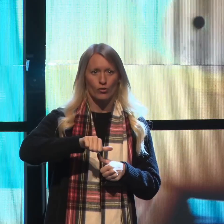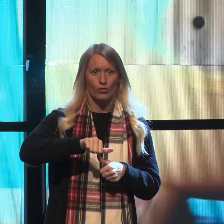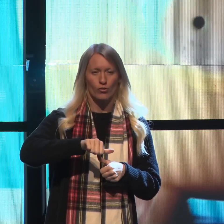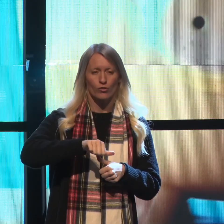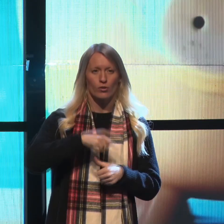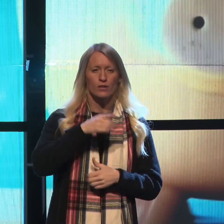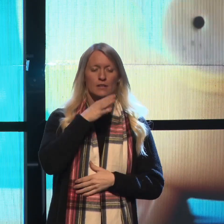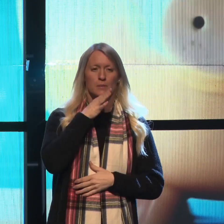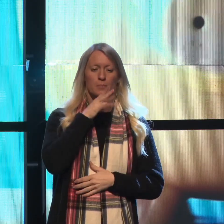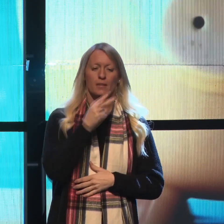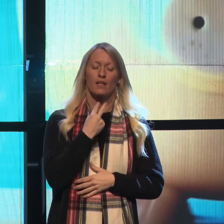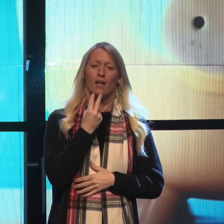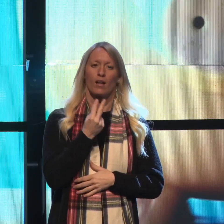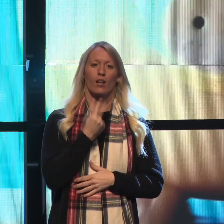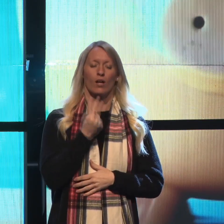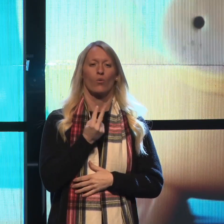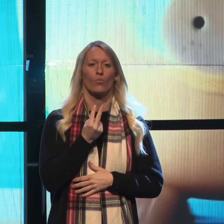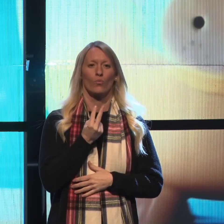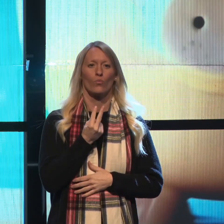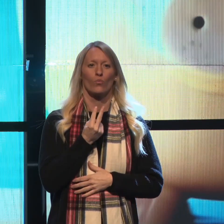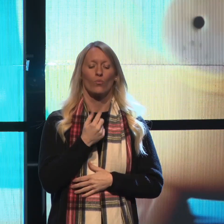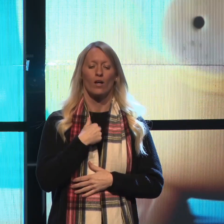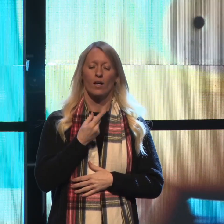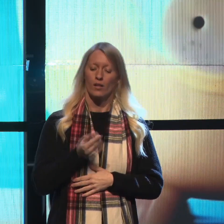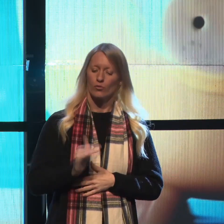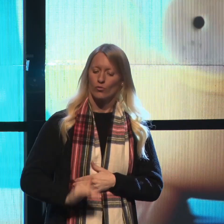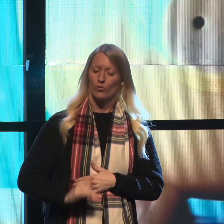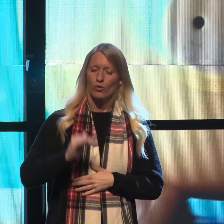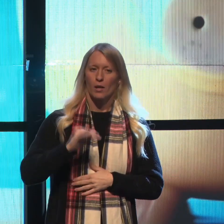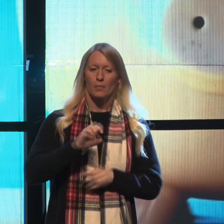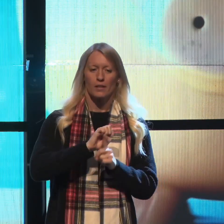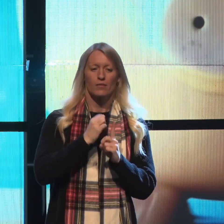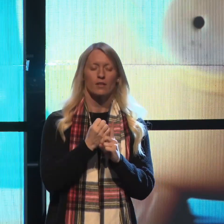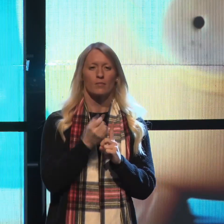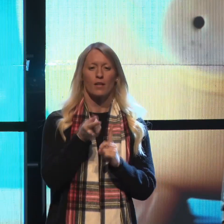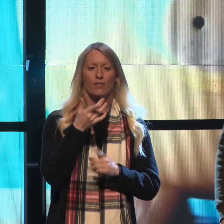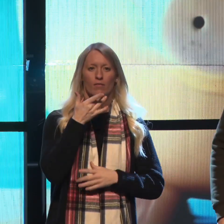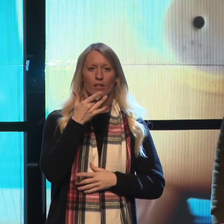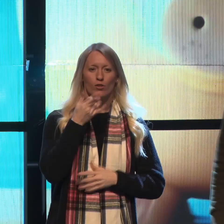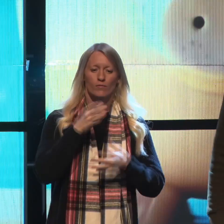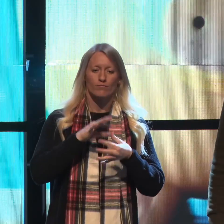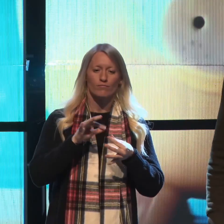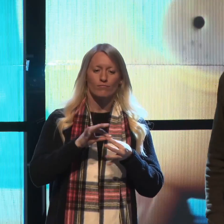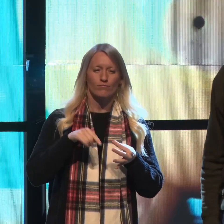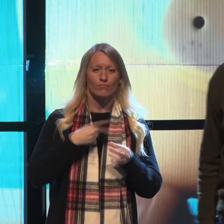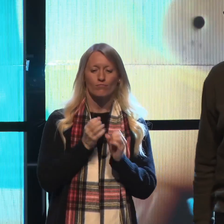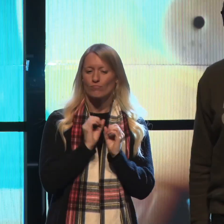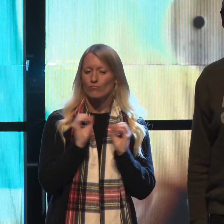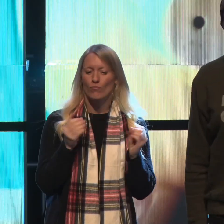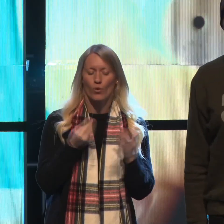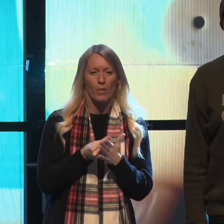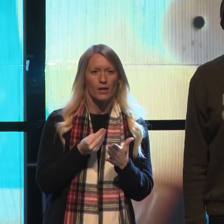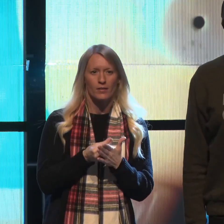Speak it out loud. I grew up in an environment that the favorite phrase was, we don't have any money.